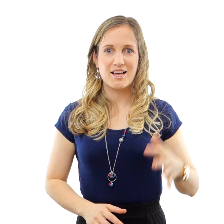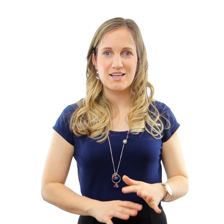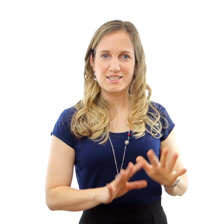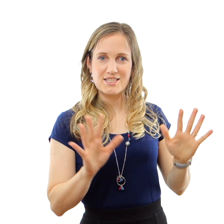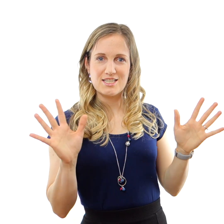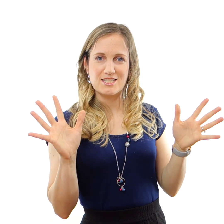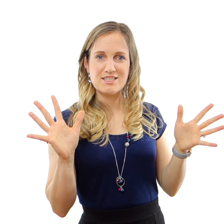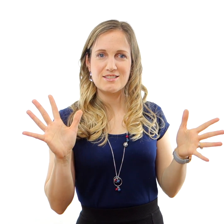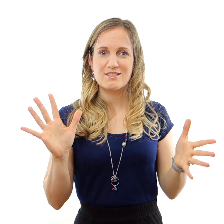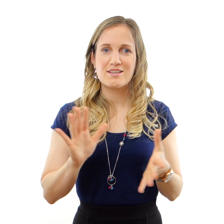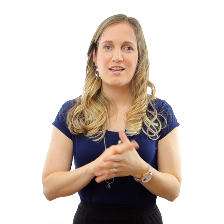line is,